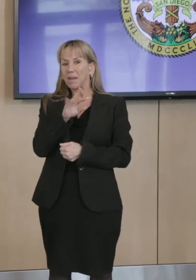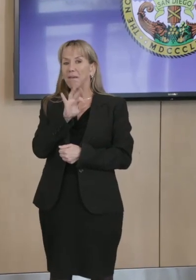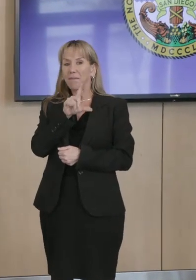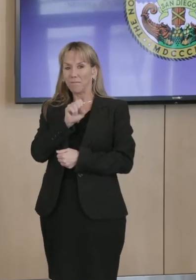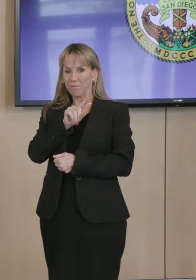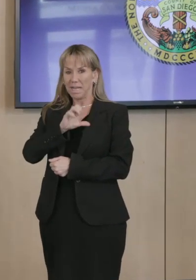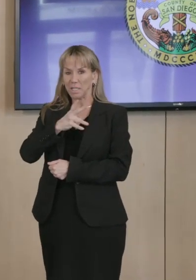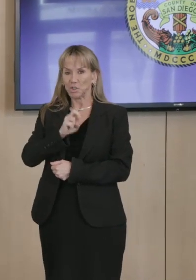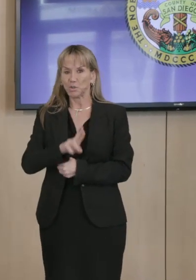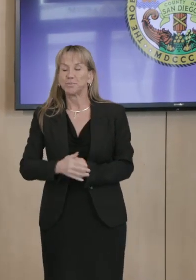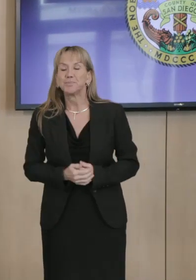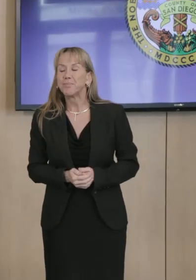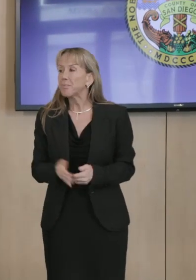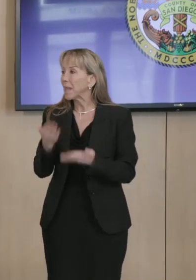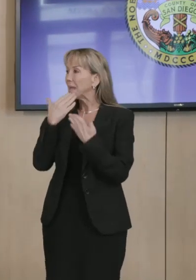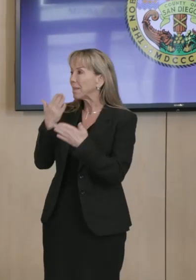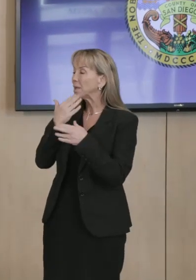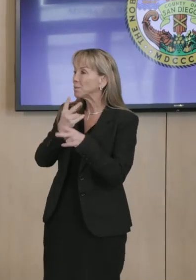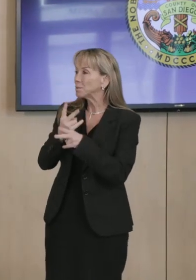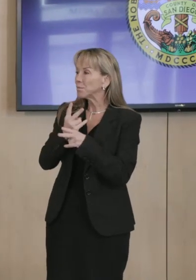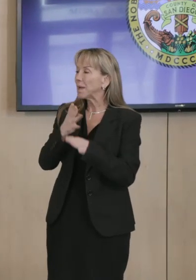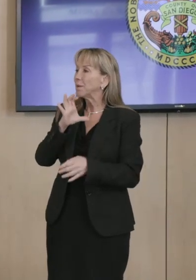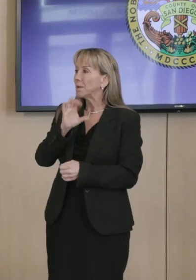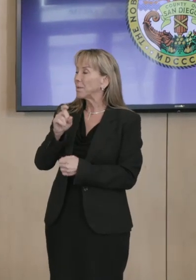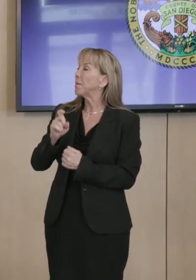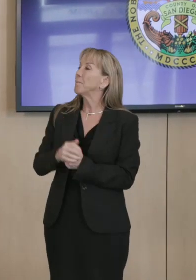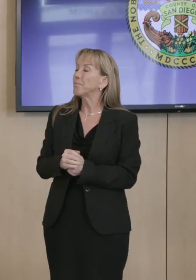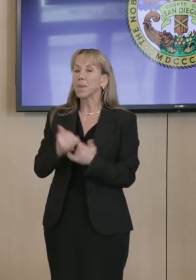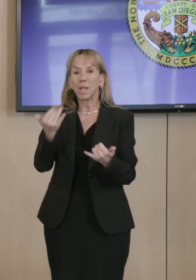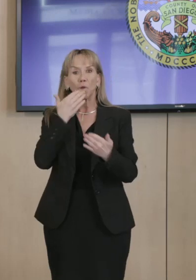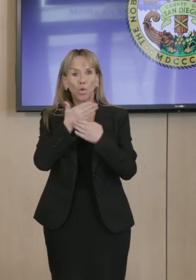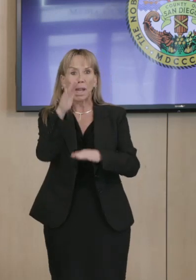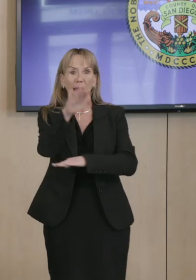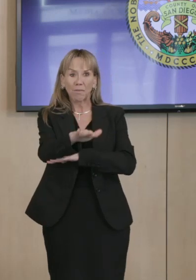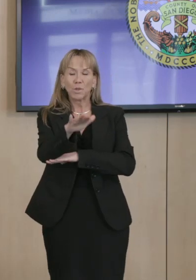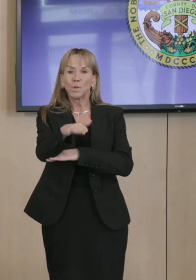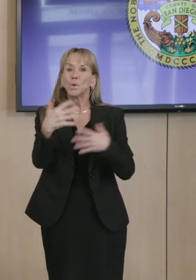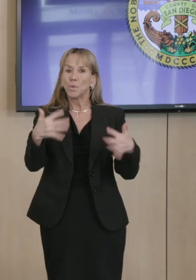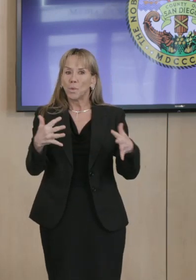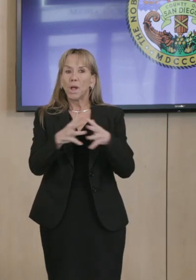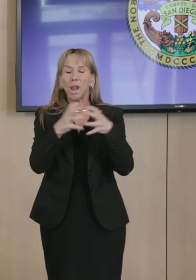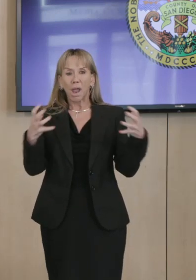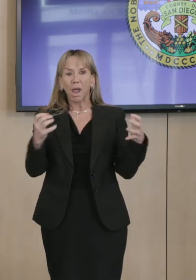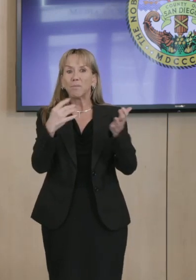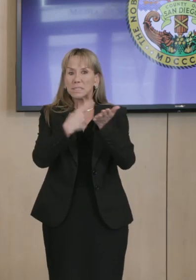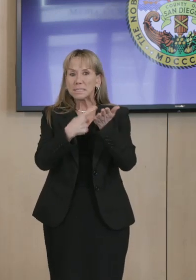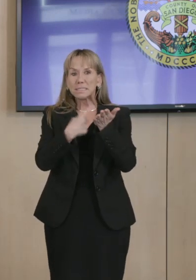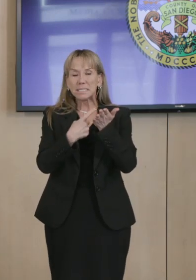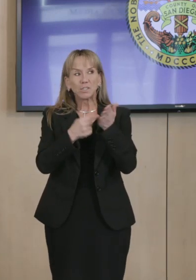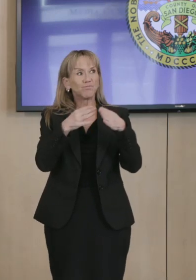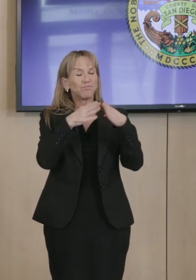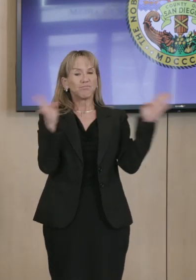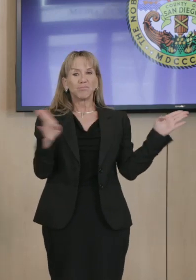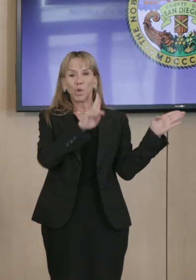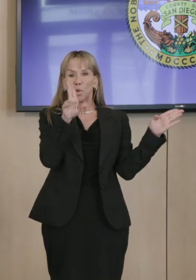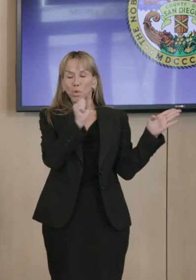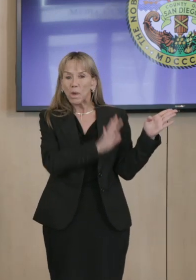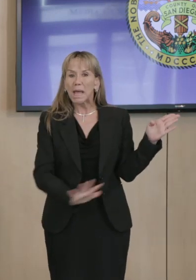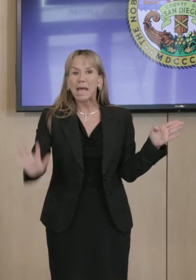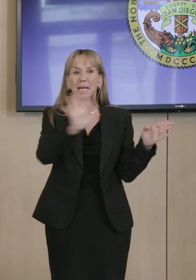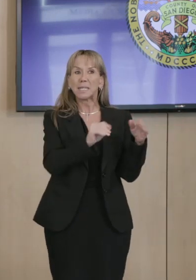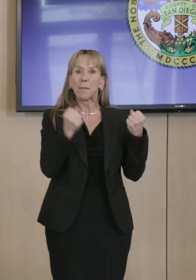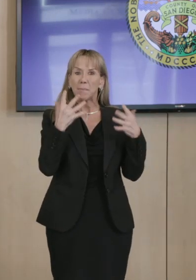Thank you, Supervisor Cox, and good afternoon. There's been a lot of discussion nationally in a lot of different